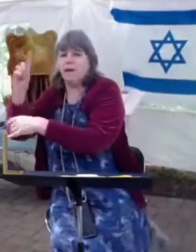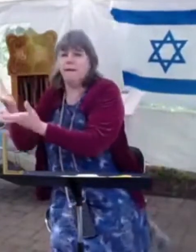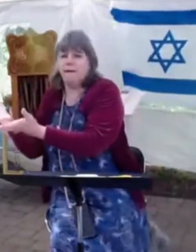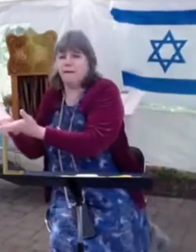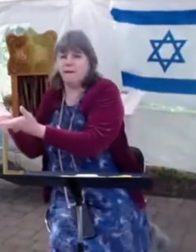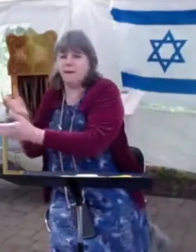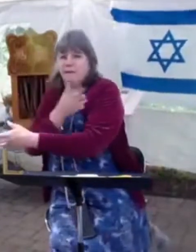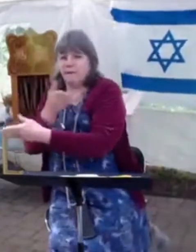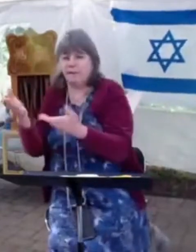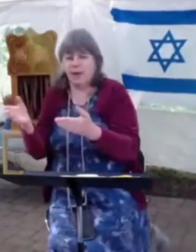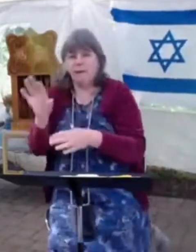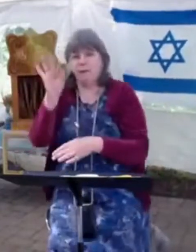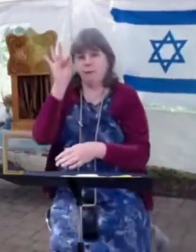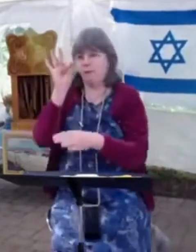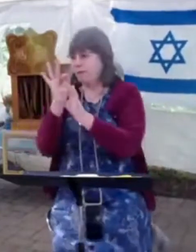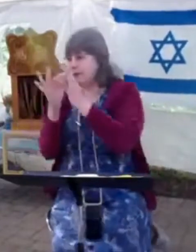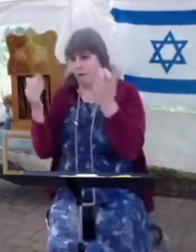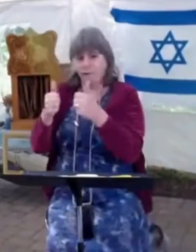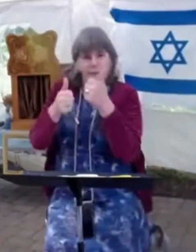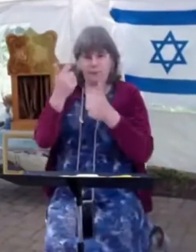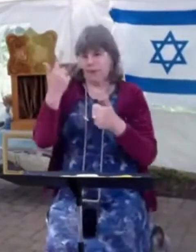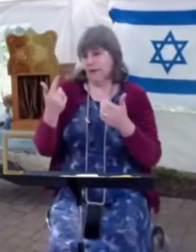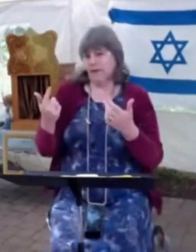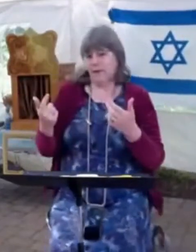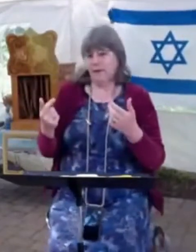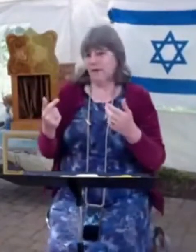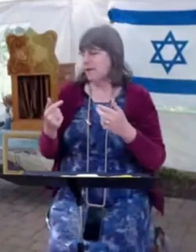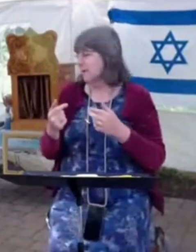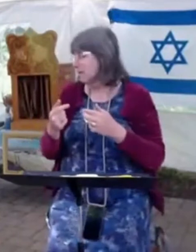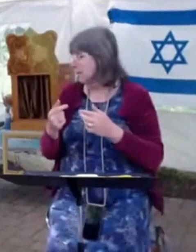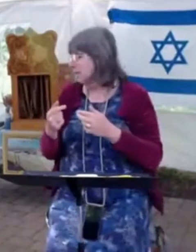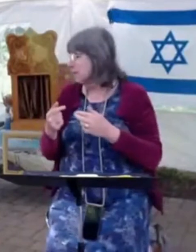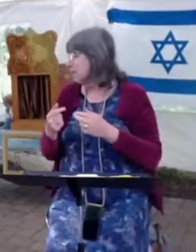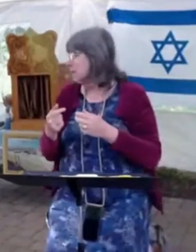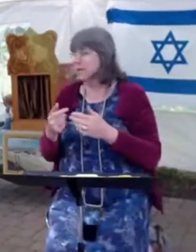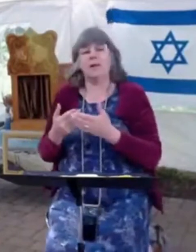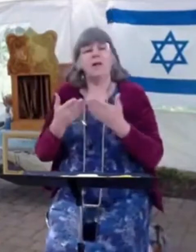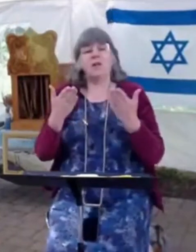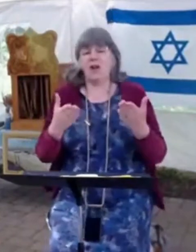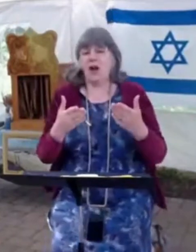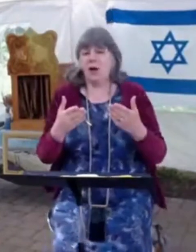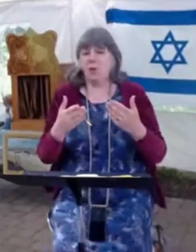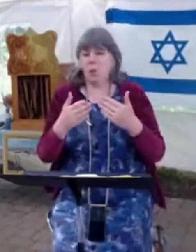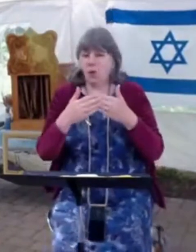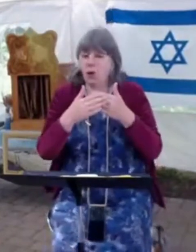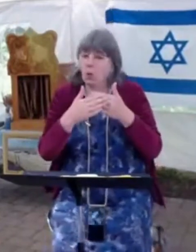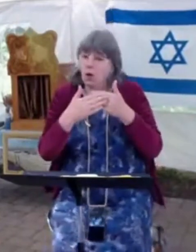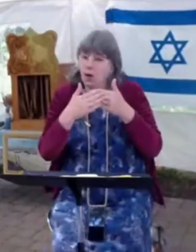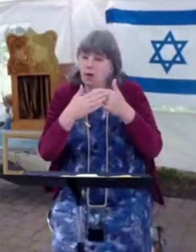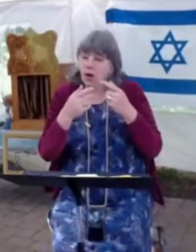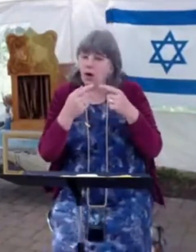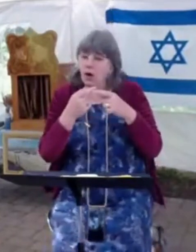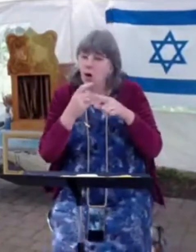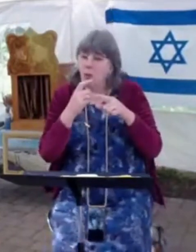I'd like to say that we've entered the three-week season that precedes Tisha B'Av on the 12th of August.